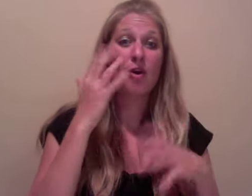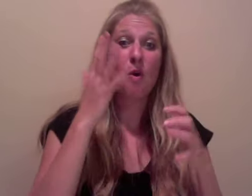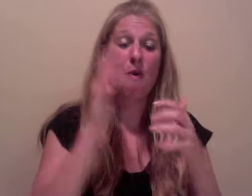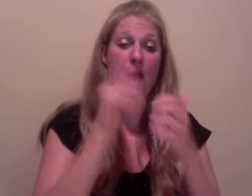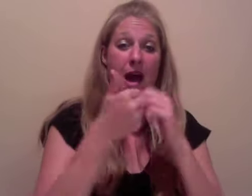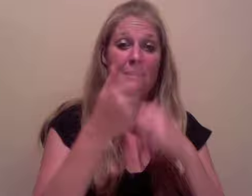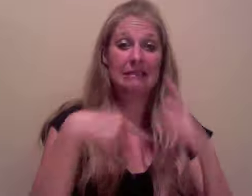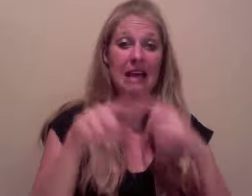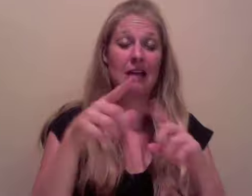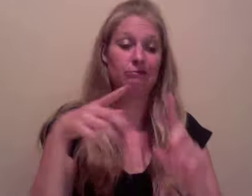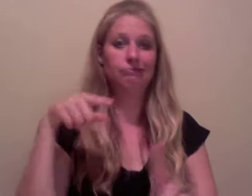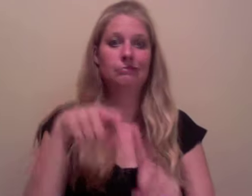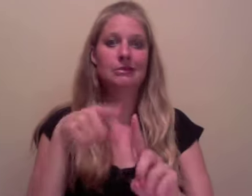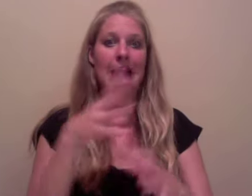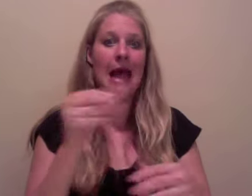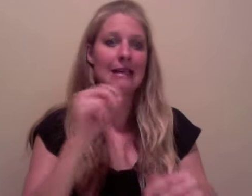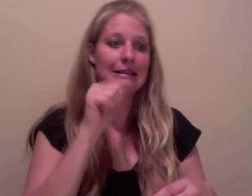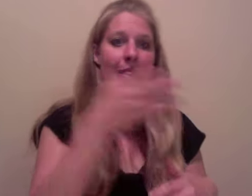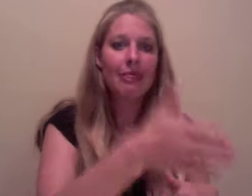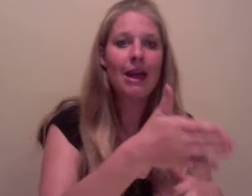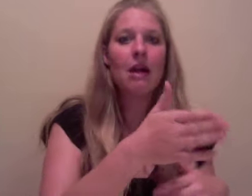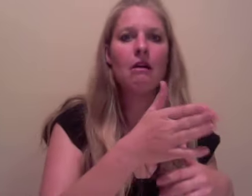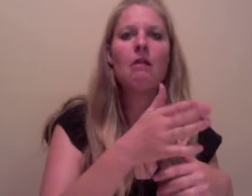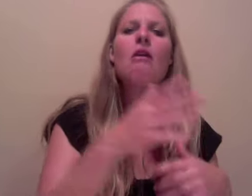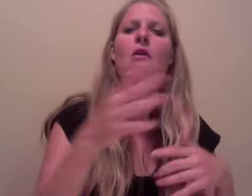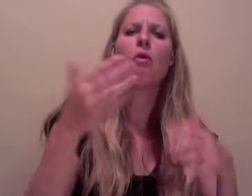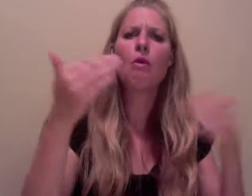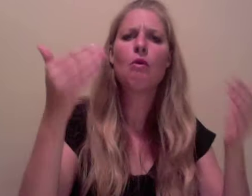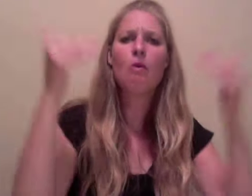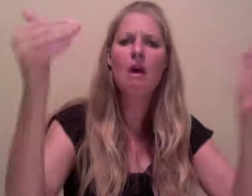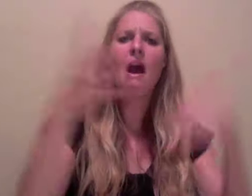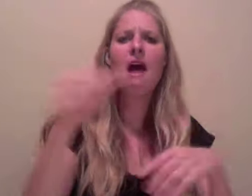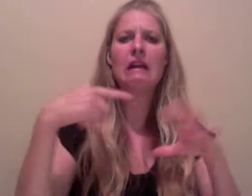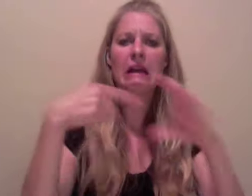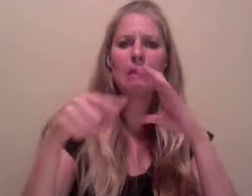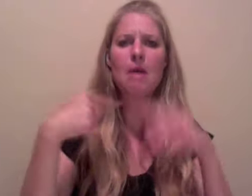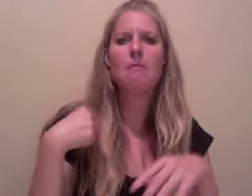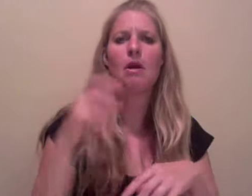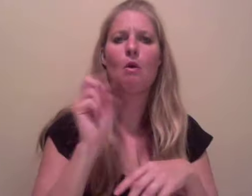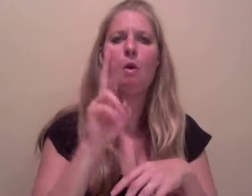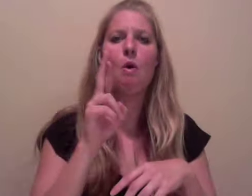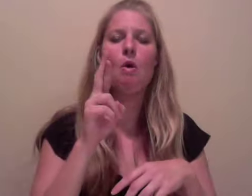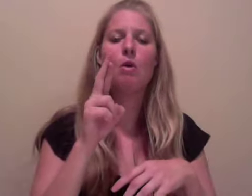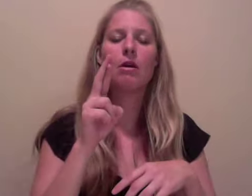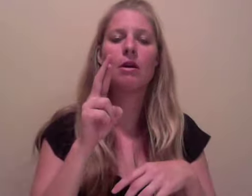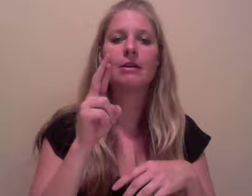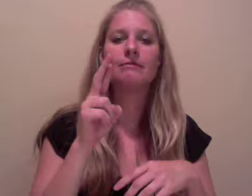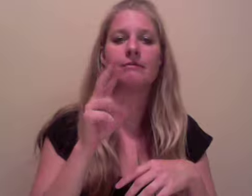I want to know how to sign this specific sign and it's not there, well then go ahead and email me or